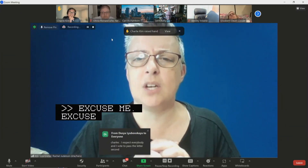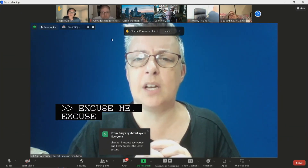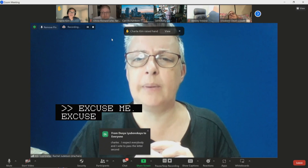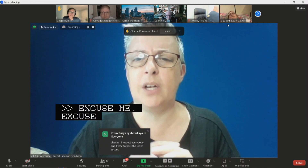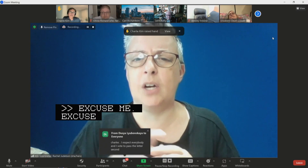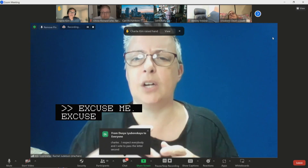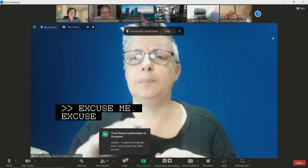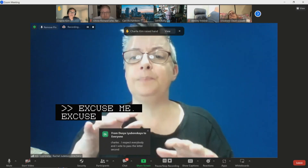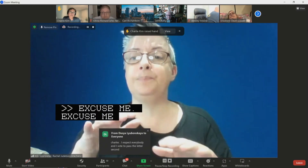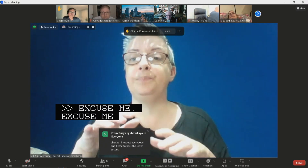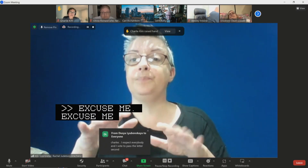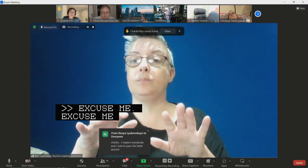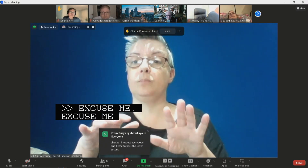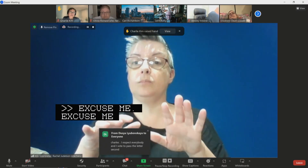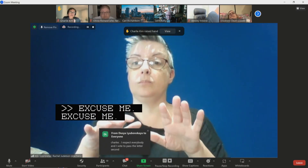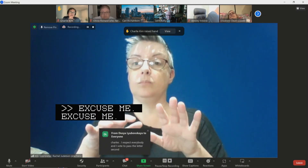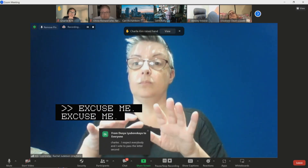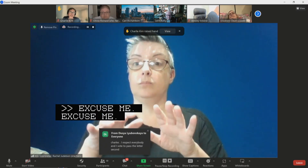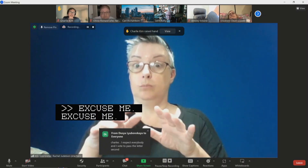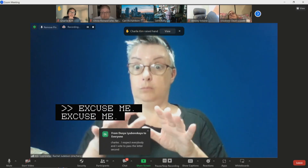Hang on one second. I'm just talking to my daughter.